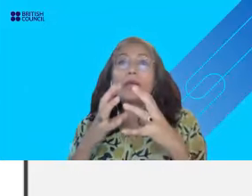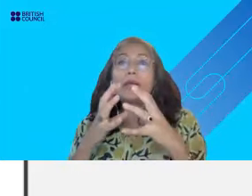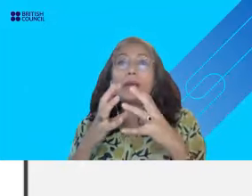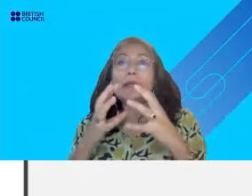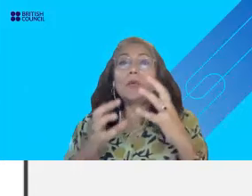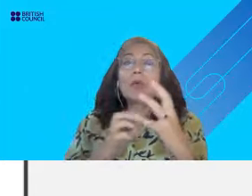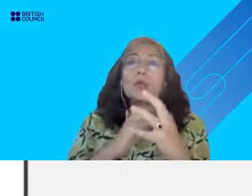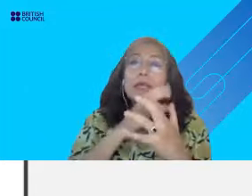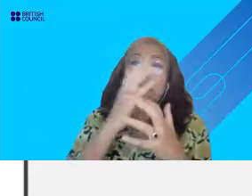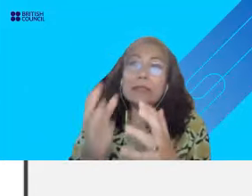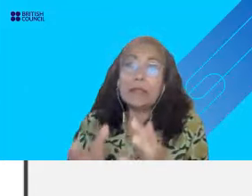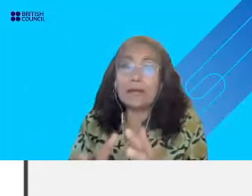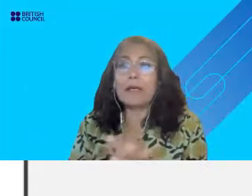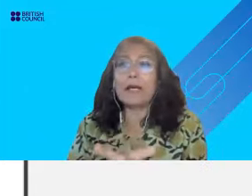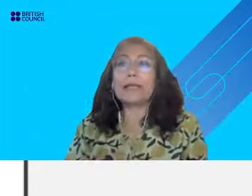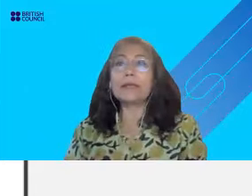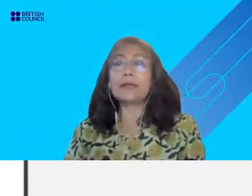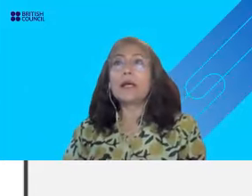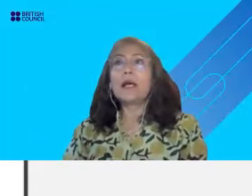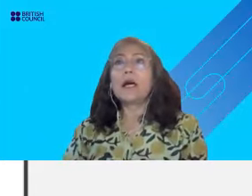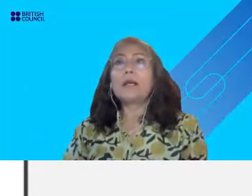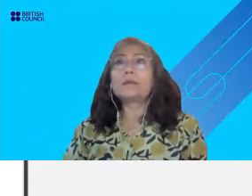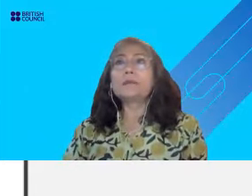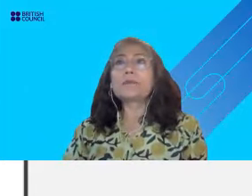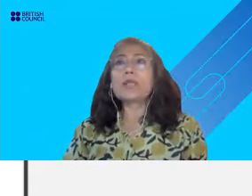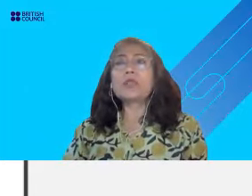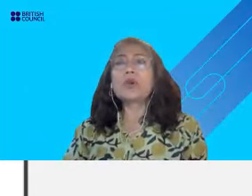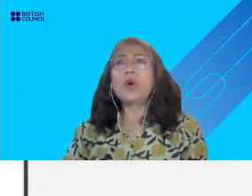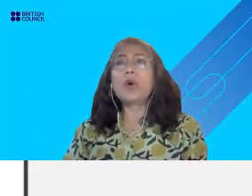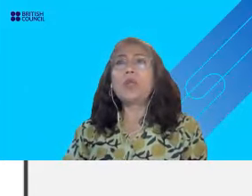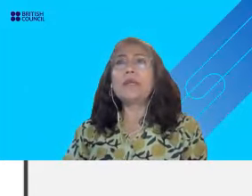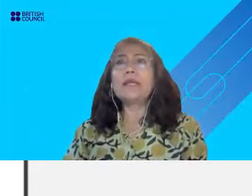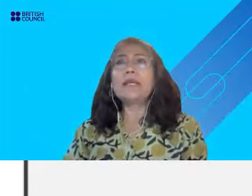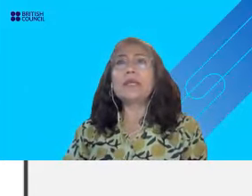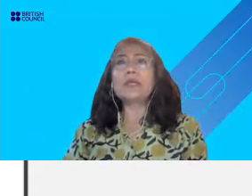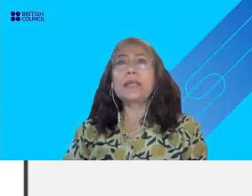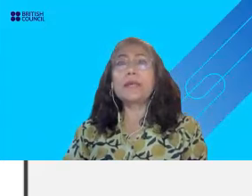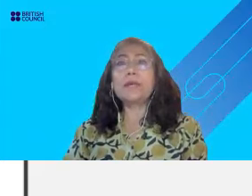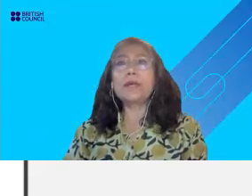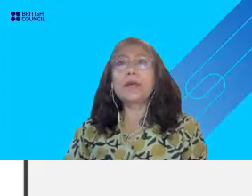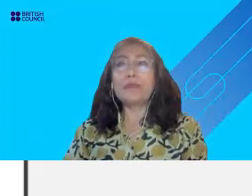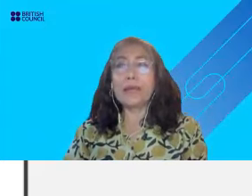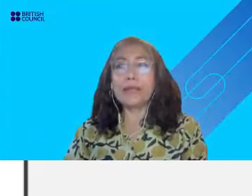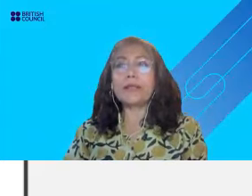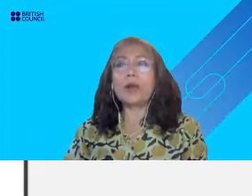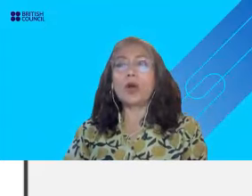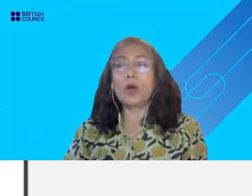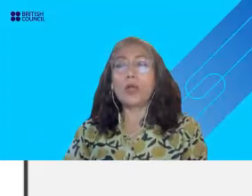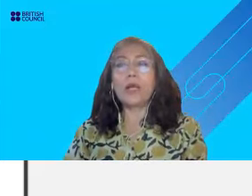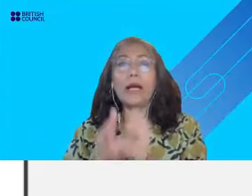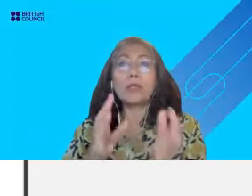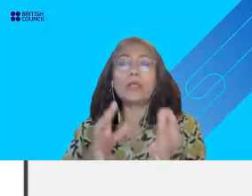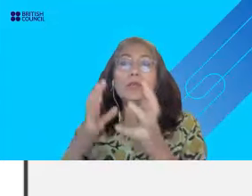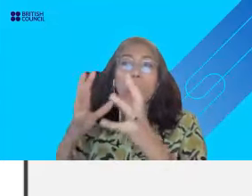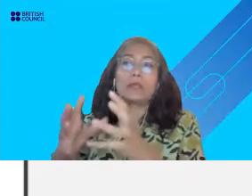go very well? They want to start another idea. So they need to keep reflecting